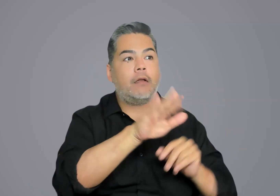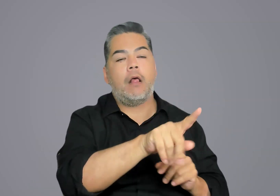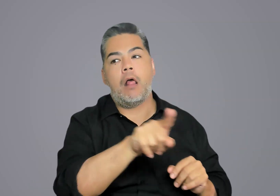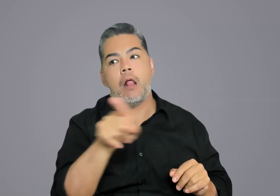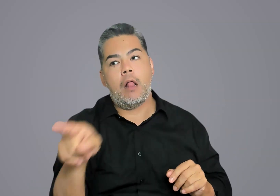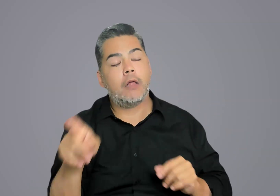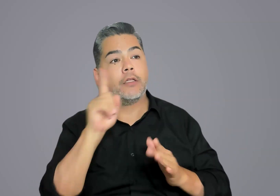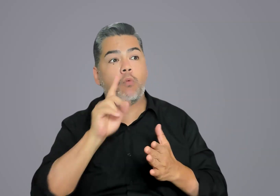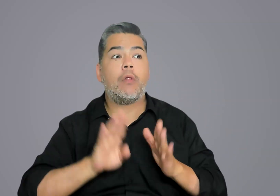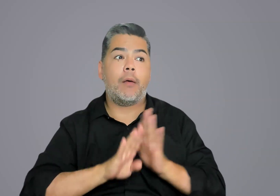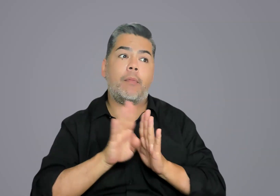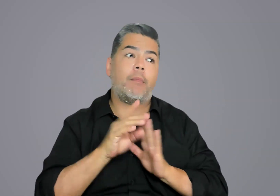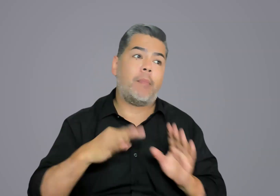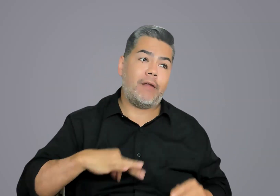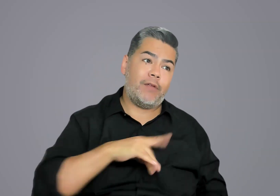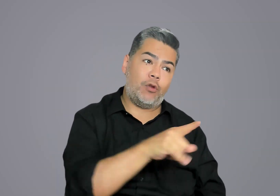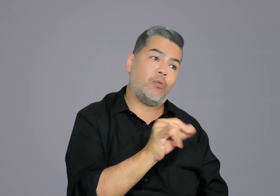this will benefit them too.